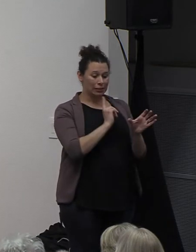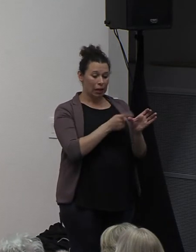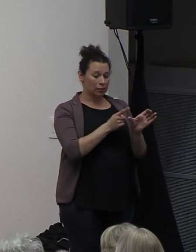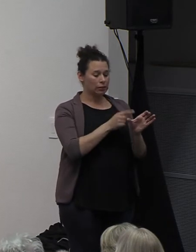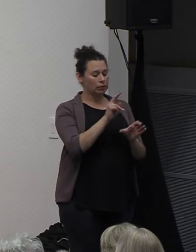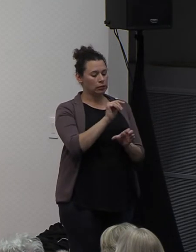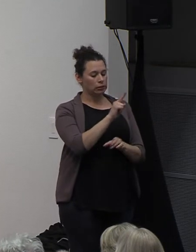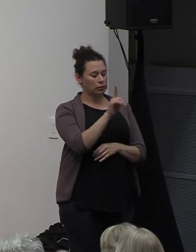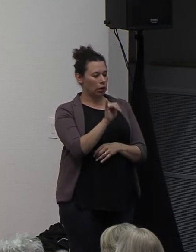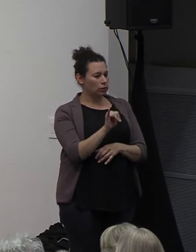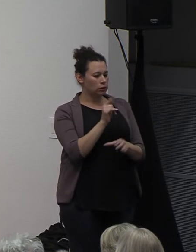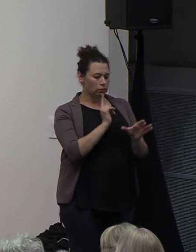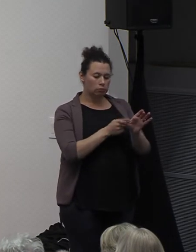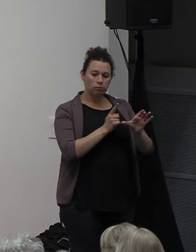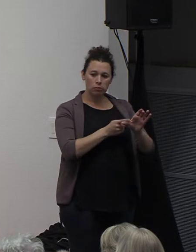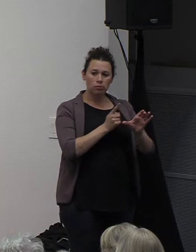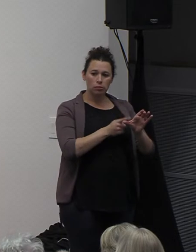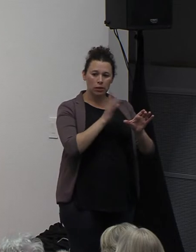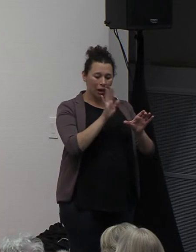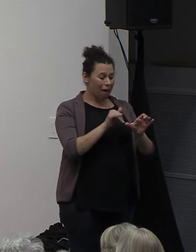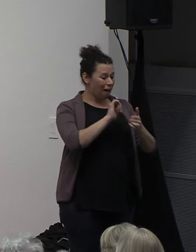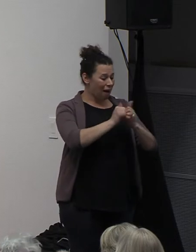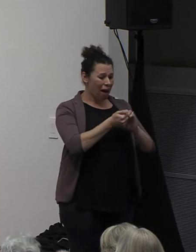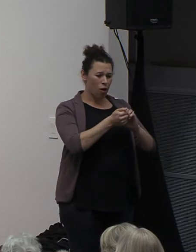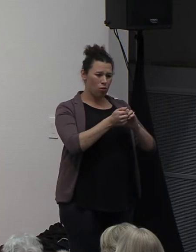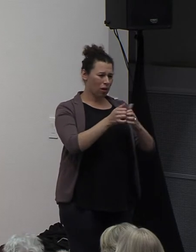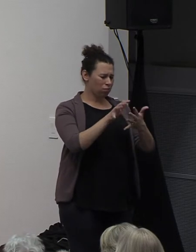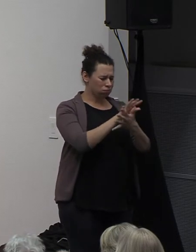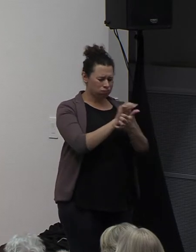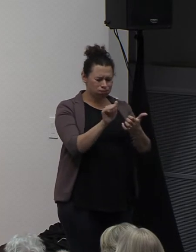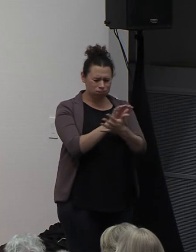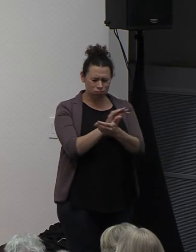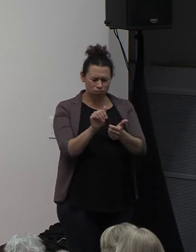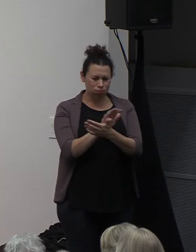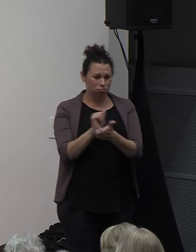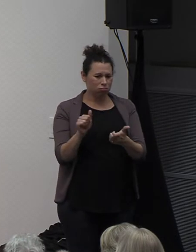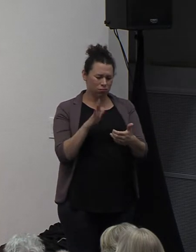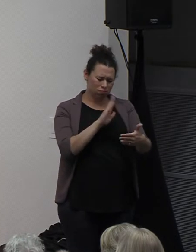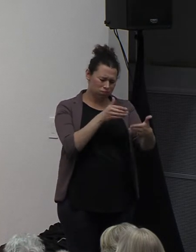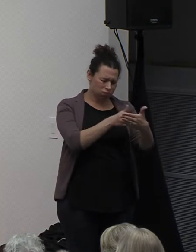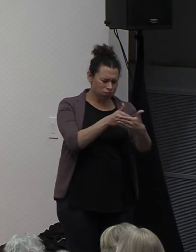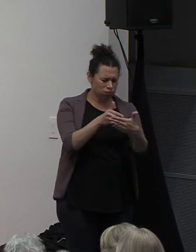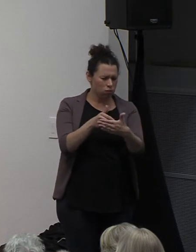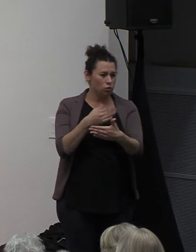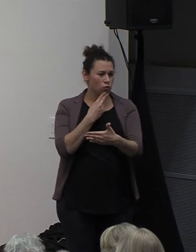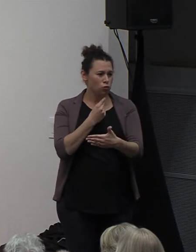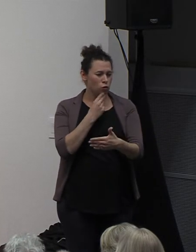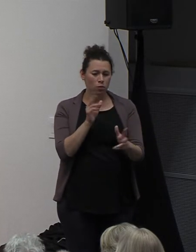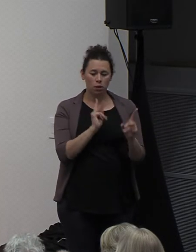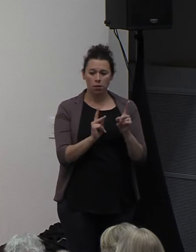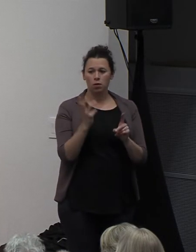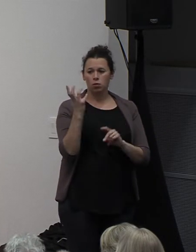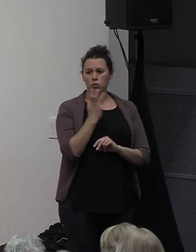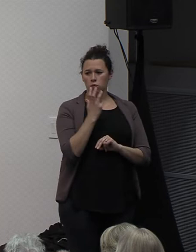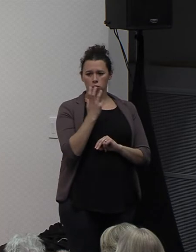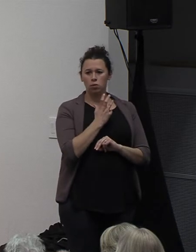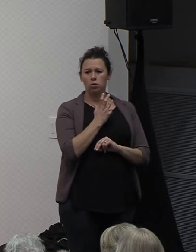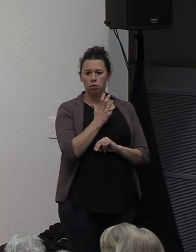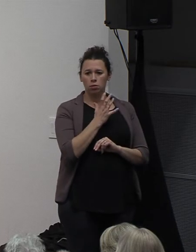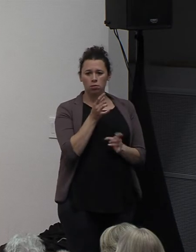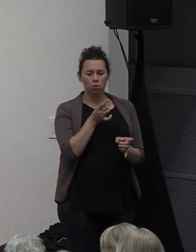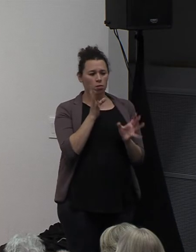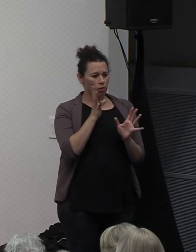horrifically abstract. Let us consider the faces of these survivors as a window into our shared